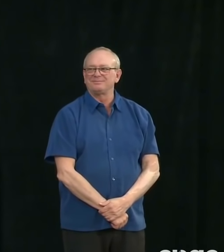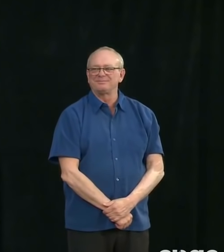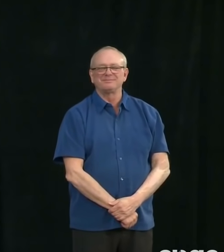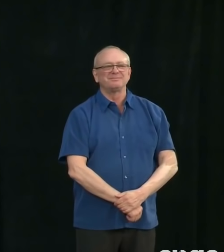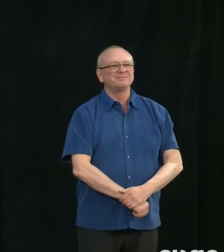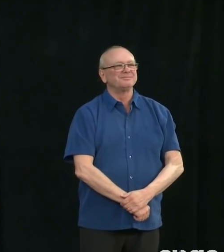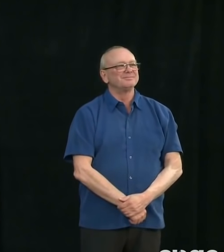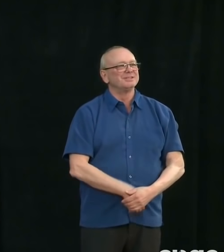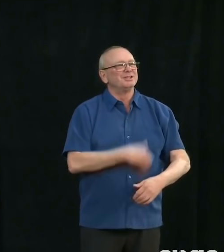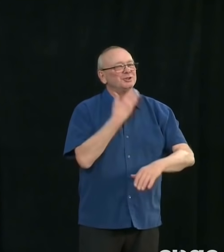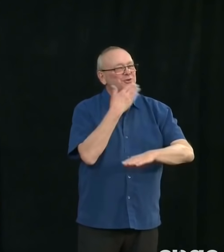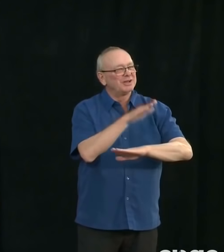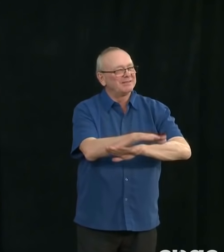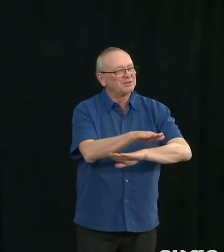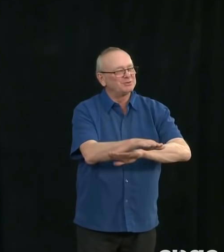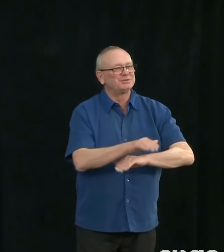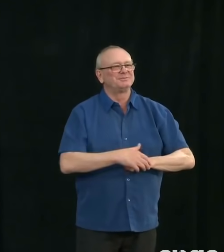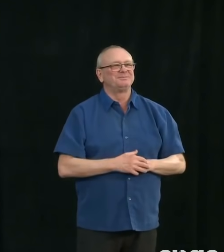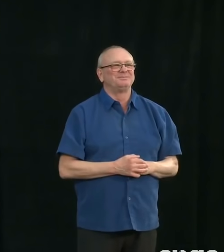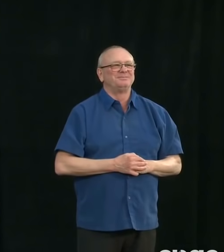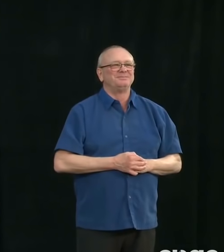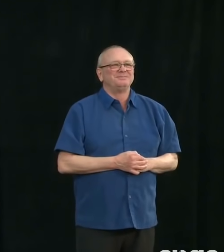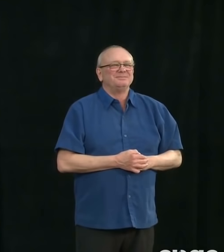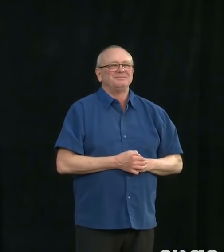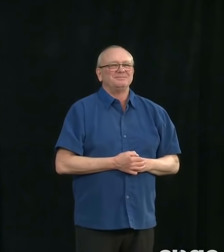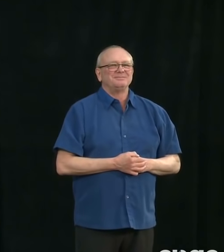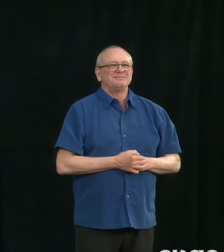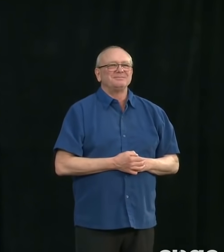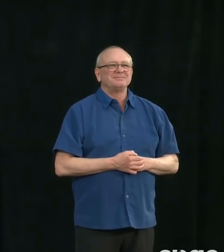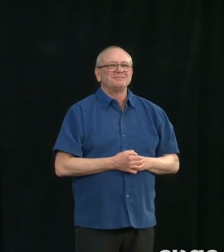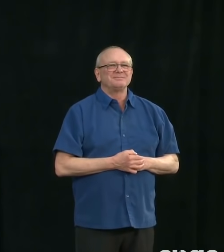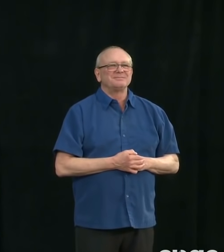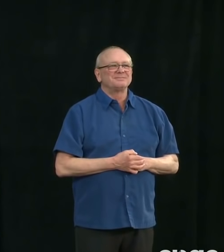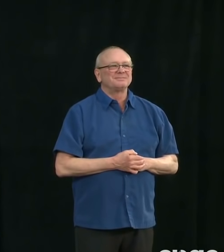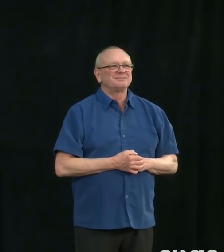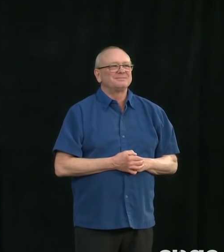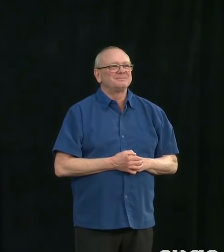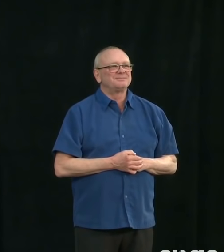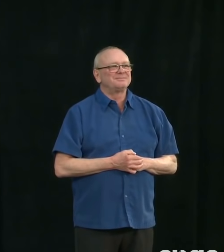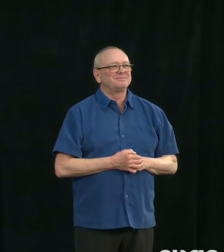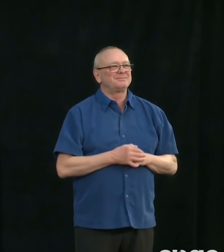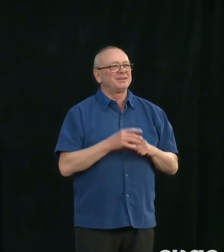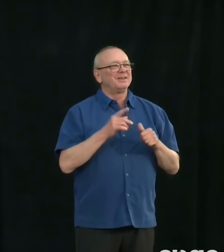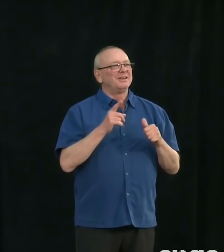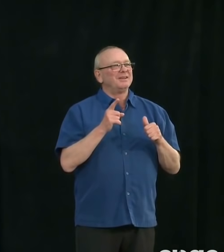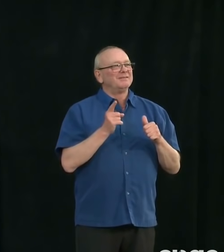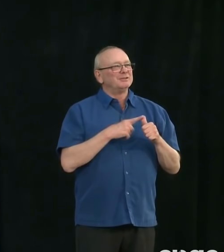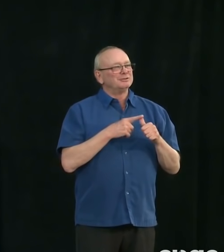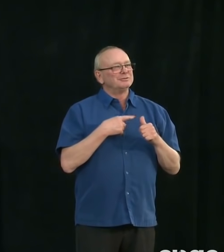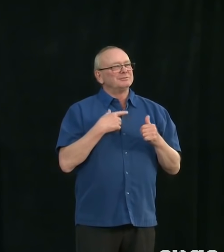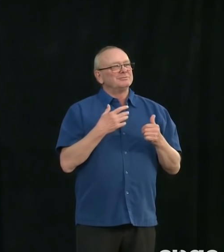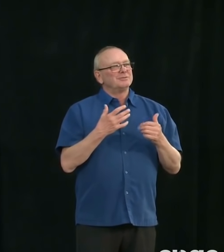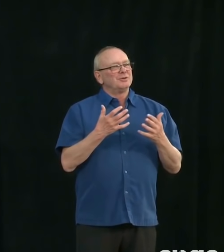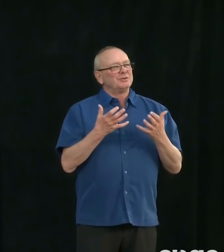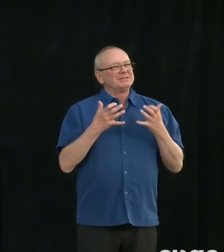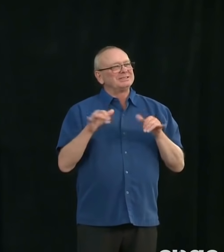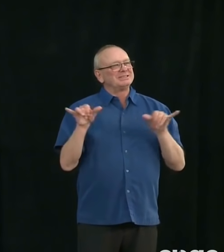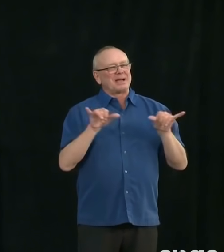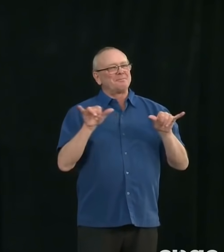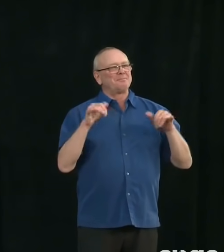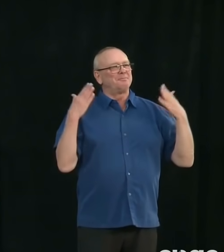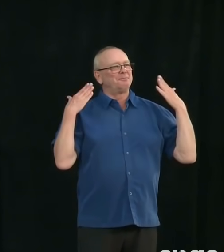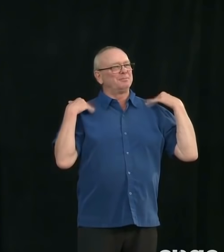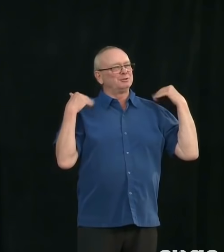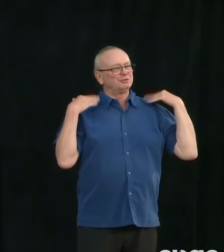Good afternoon. Before I provide my daily update, I'd like to echo Minister Shandro's comments and thank Calgary Health Trust and